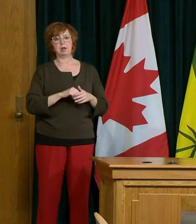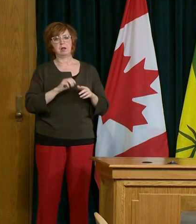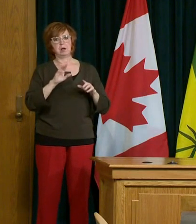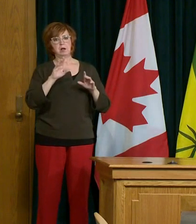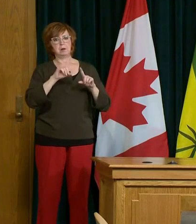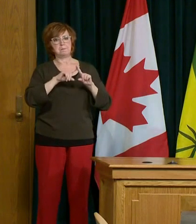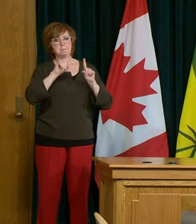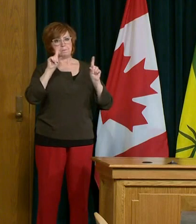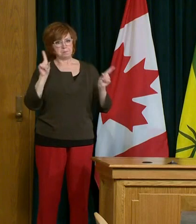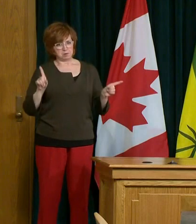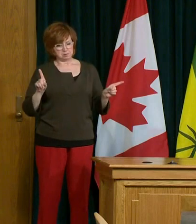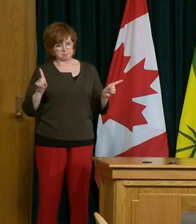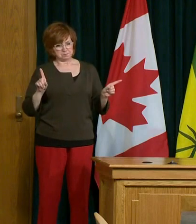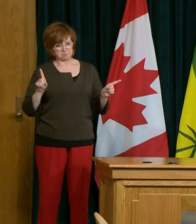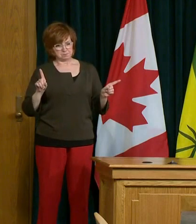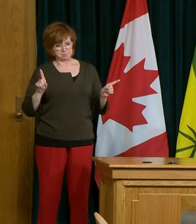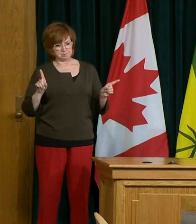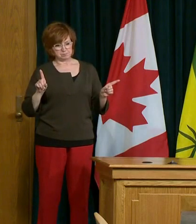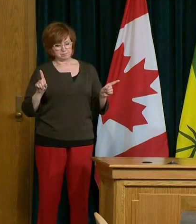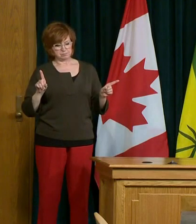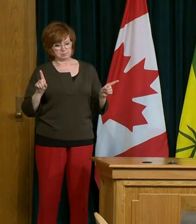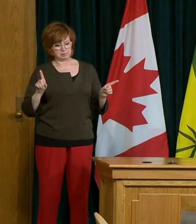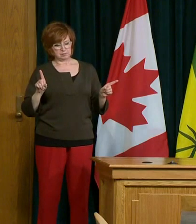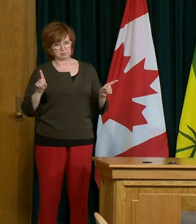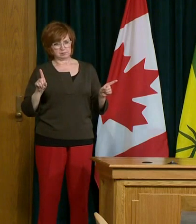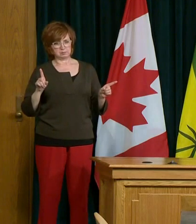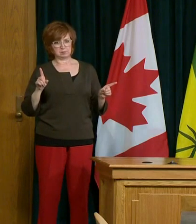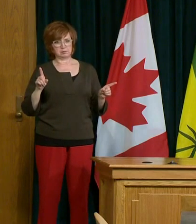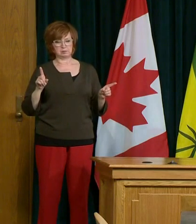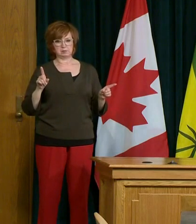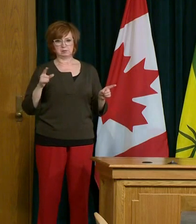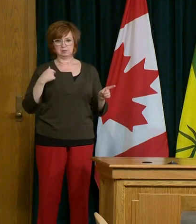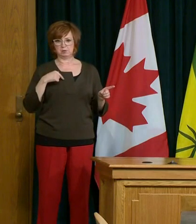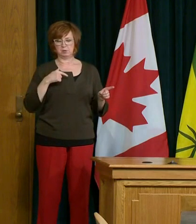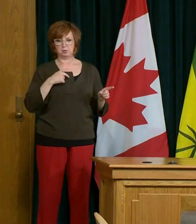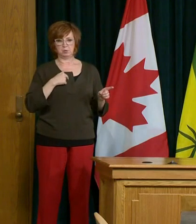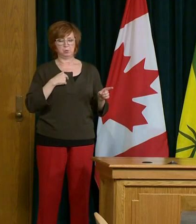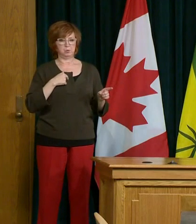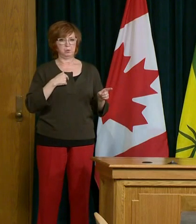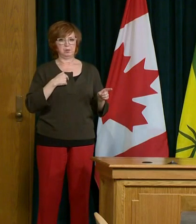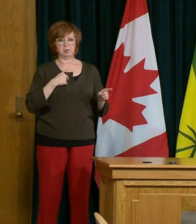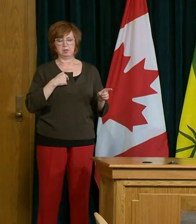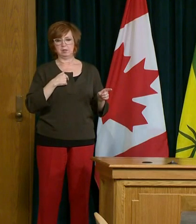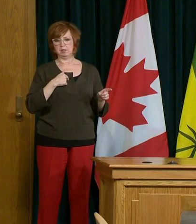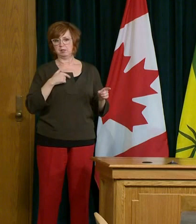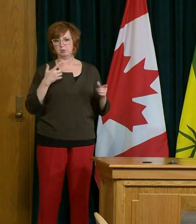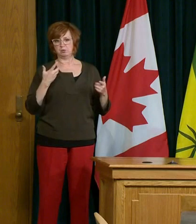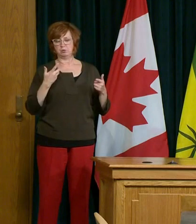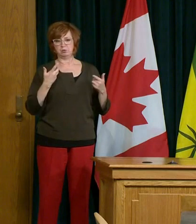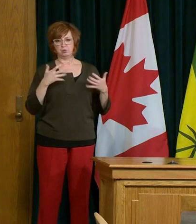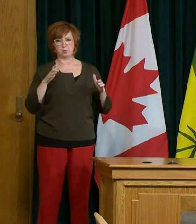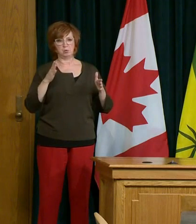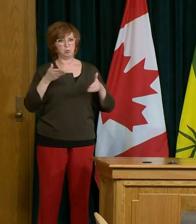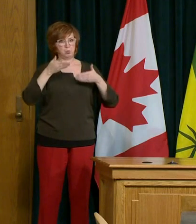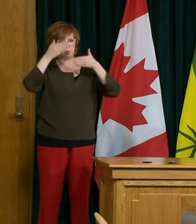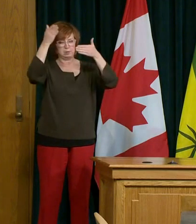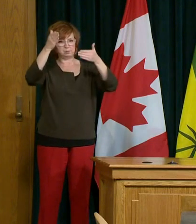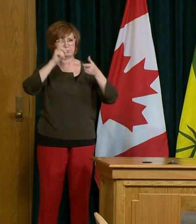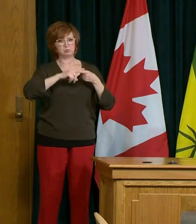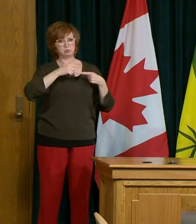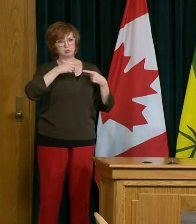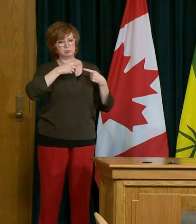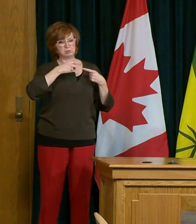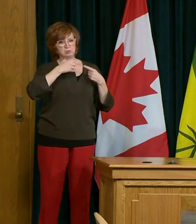not encourage as a recommendation non-essential travel between communities, and that's now also an order for the